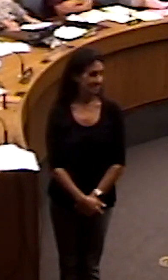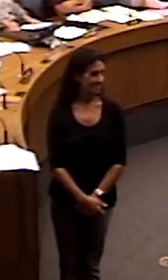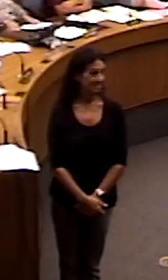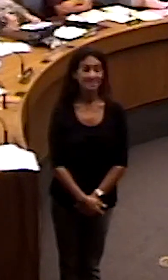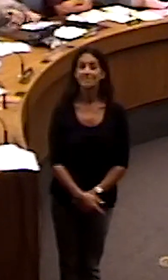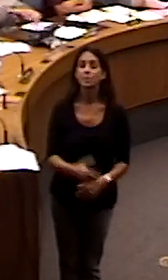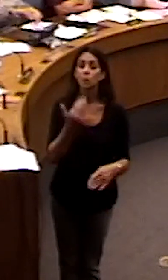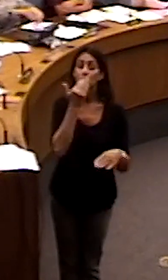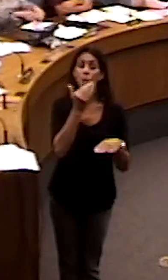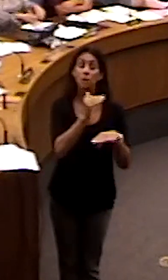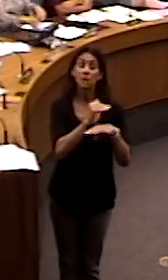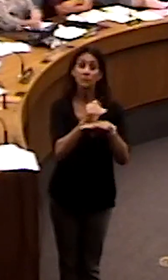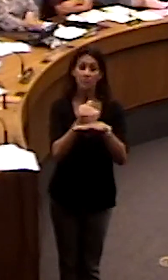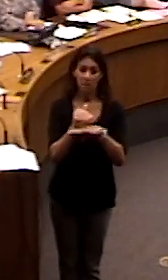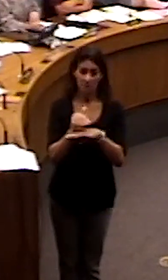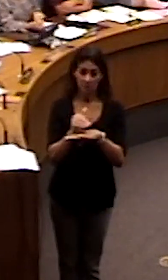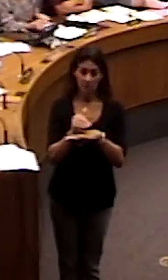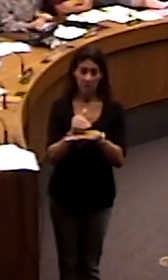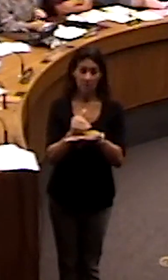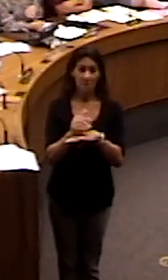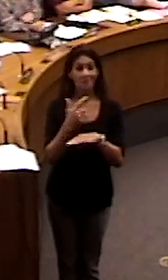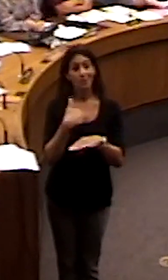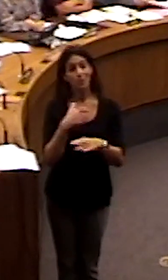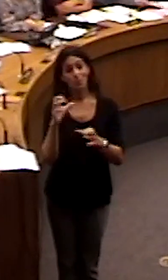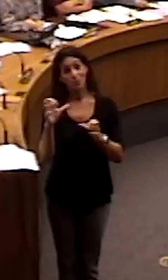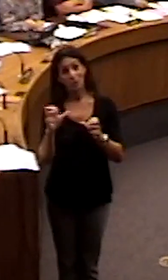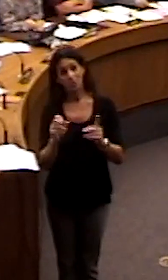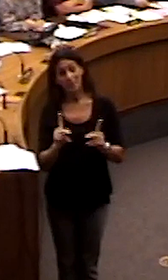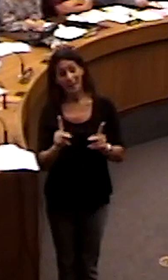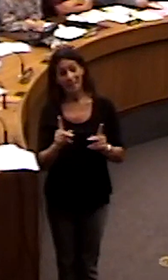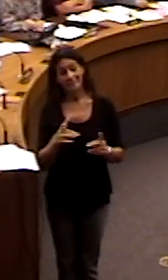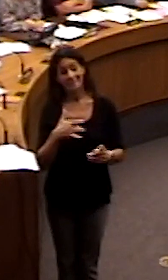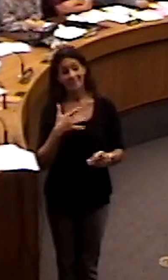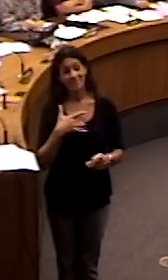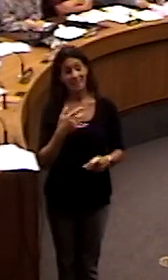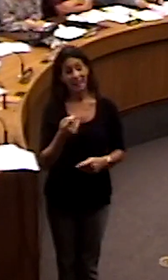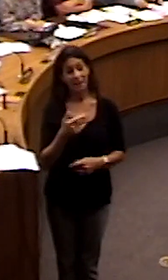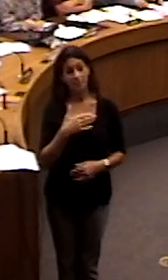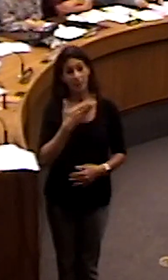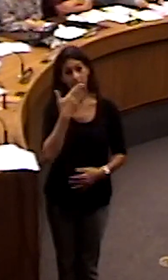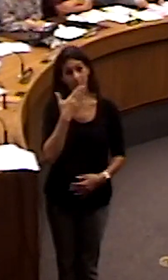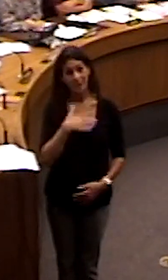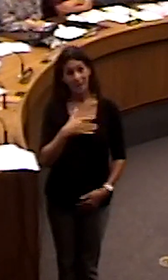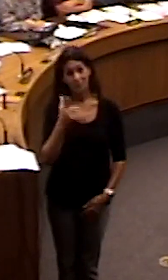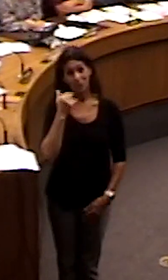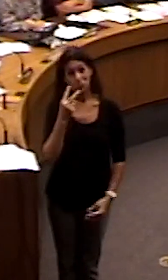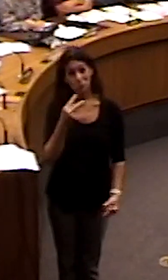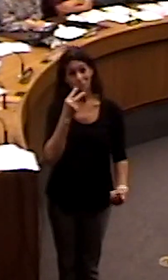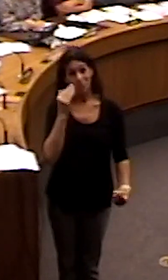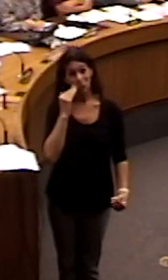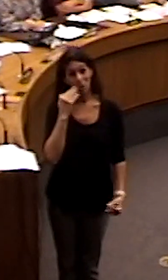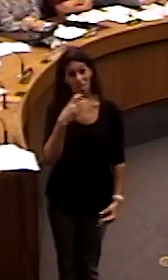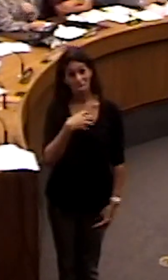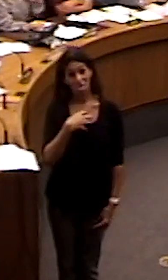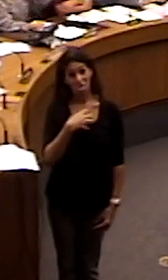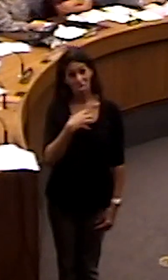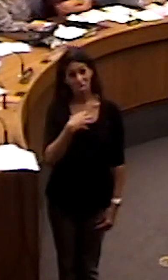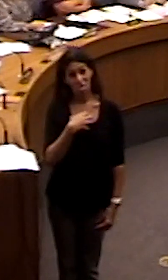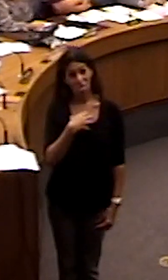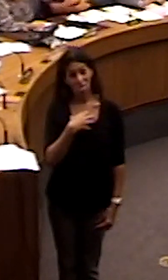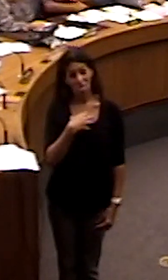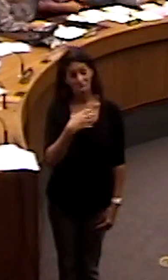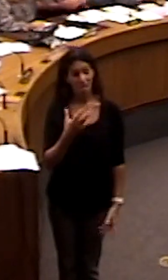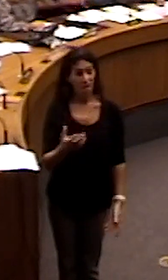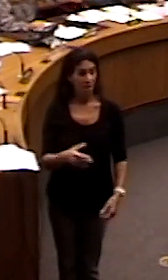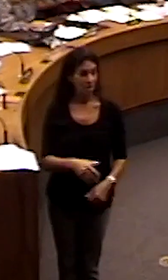Good evening. We're back, and I feel kind of bad because, you know, I have another gripe. Where's he continued after such? Joy,